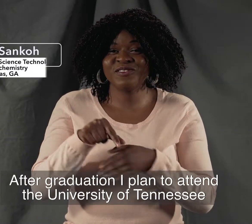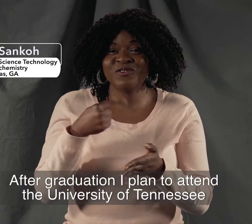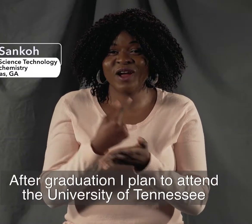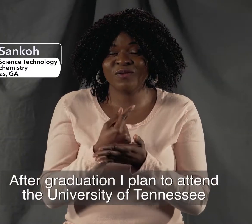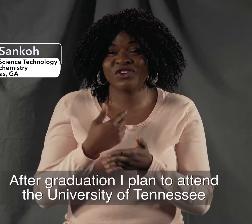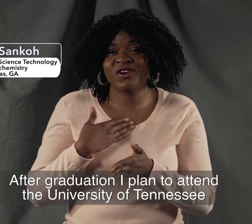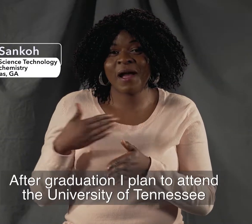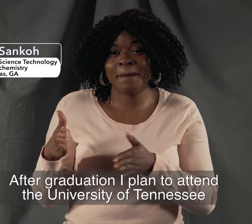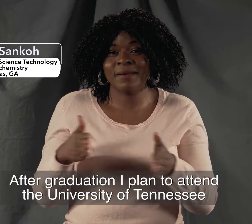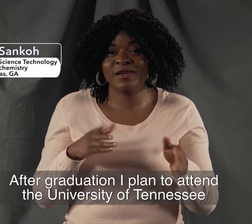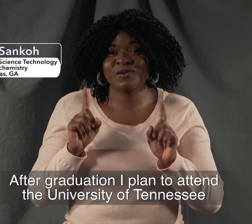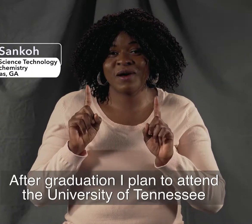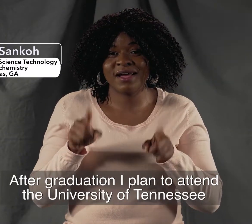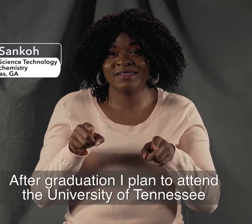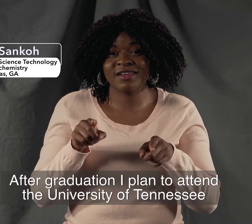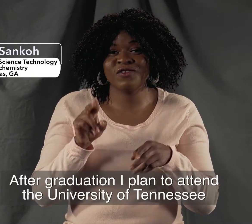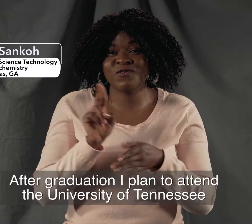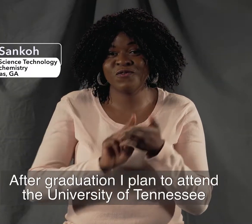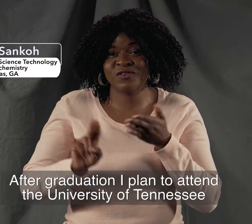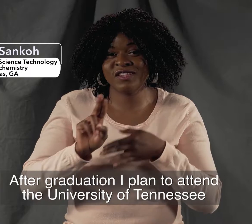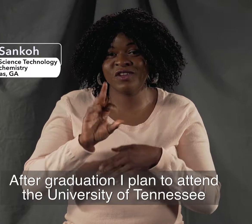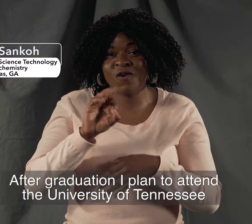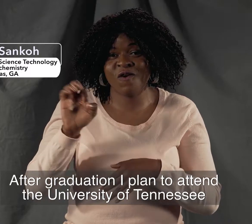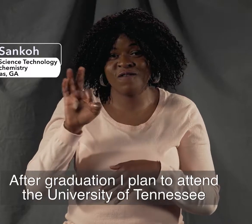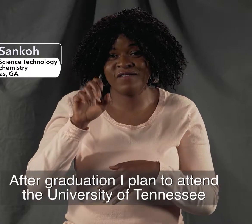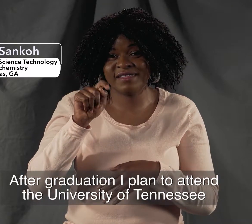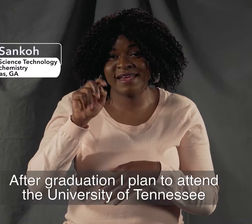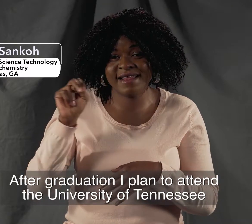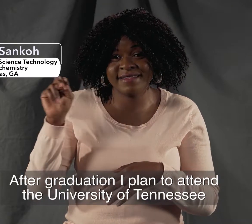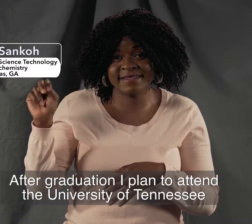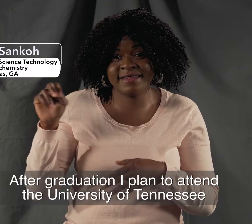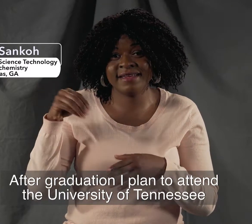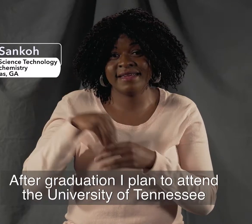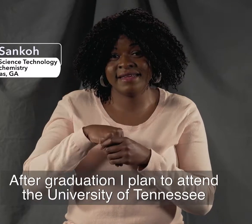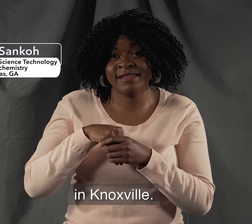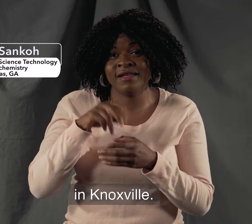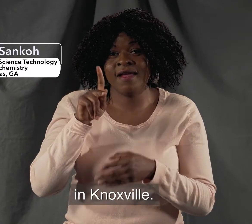after graduation, I plan to attend the University of Tennessee in